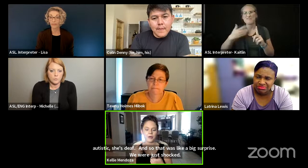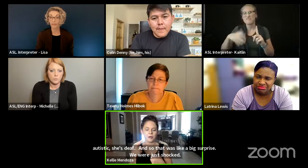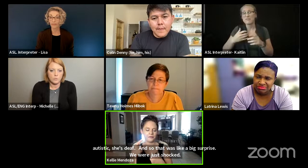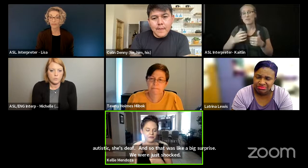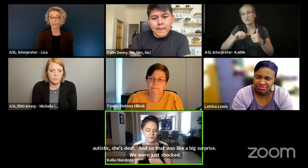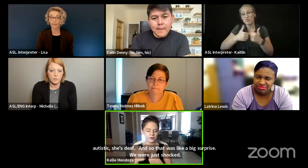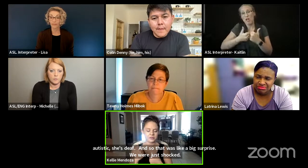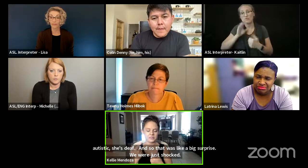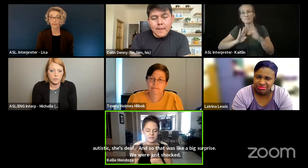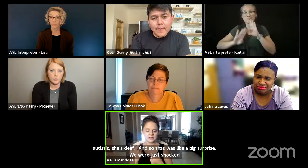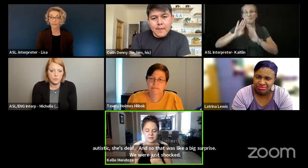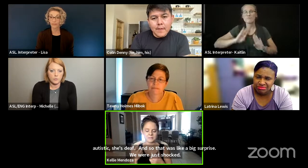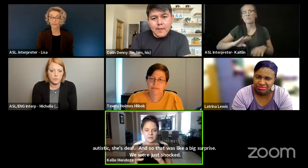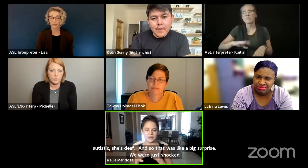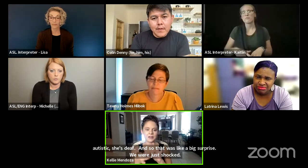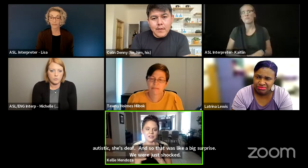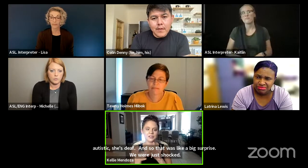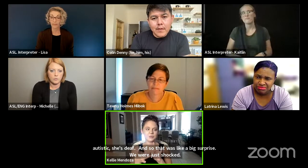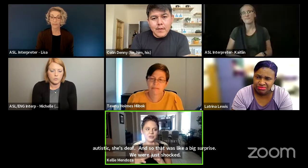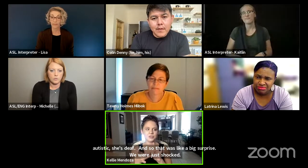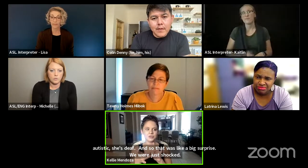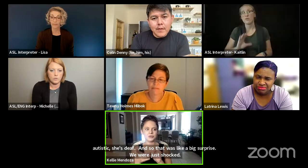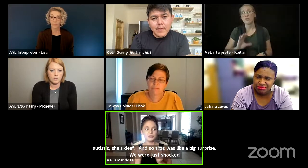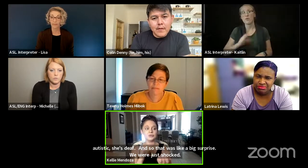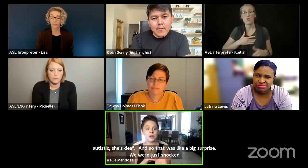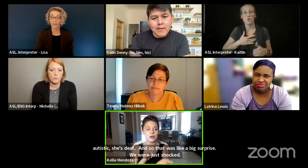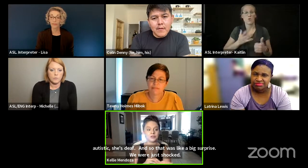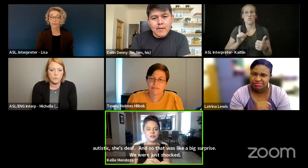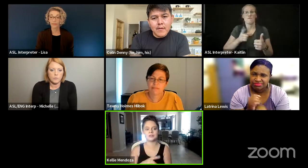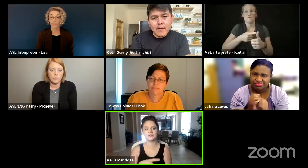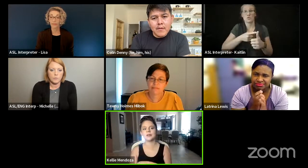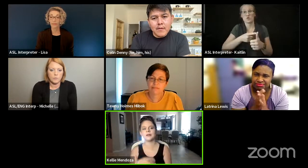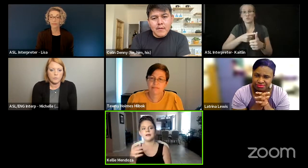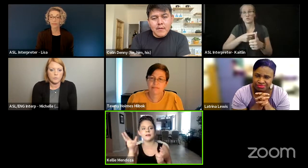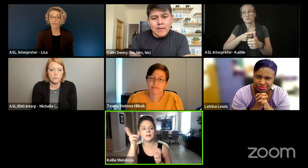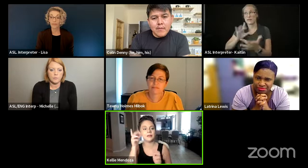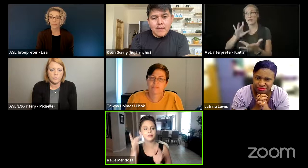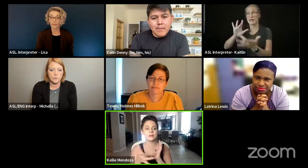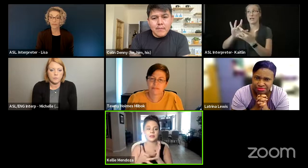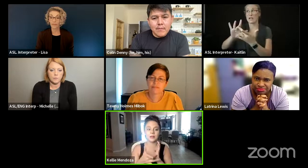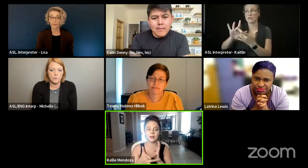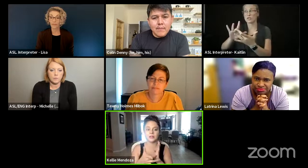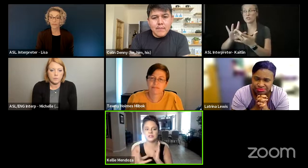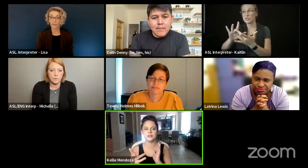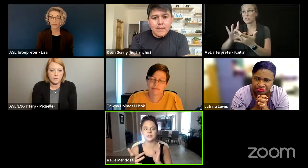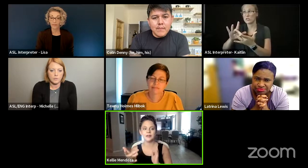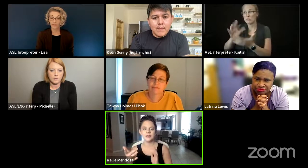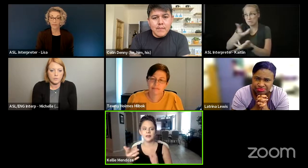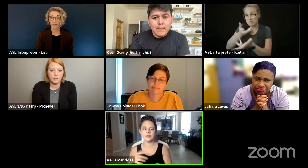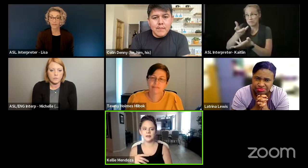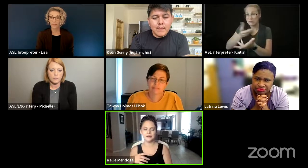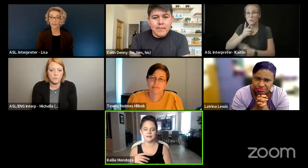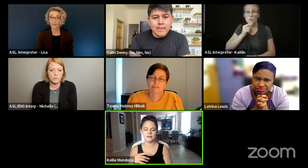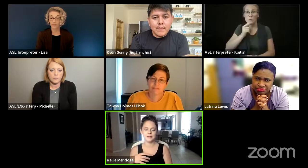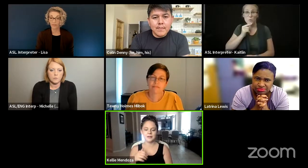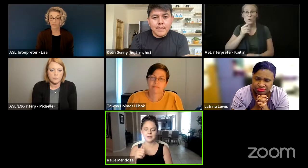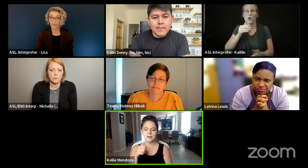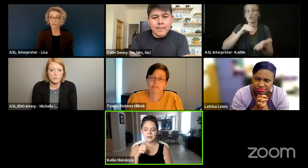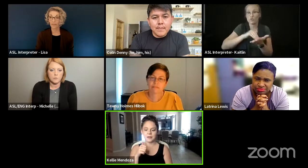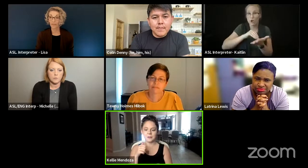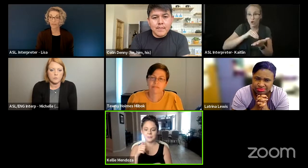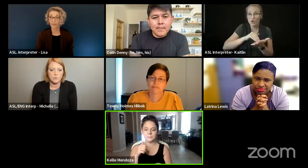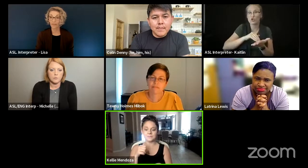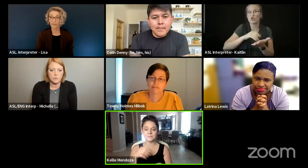our first connection was to doctors and hearing technology. and